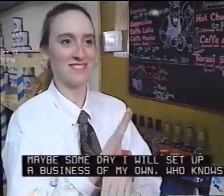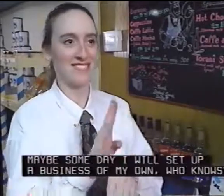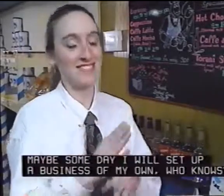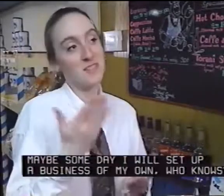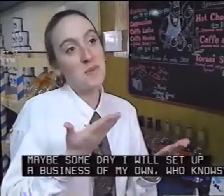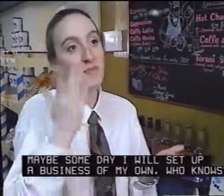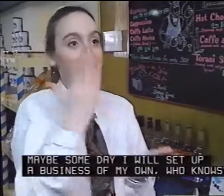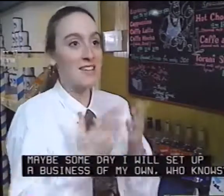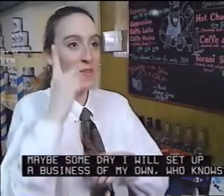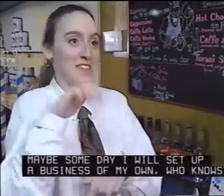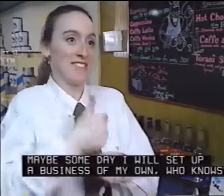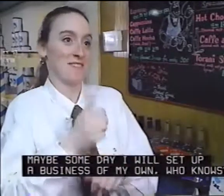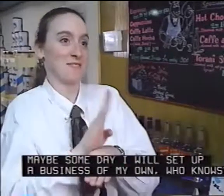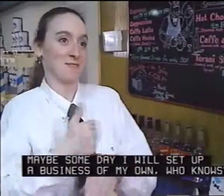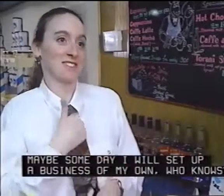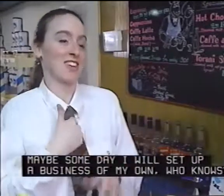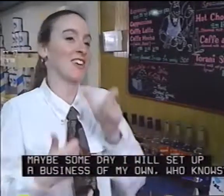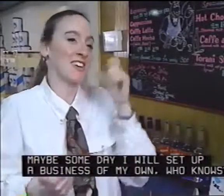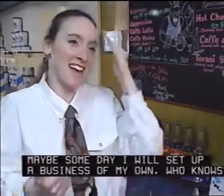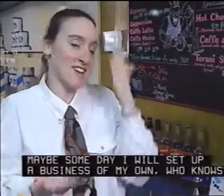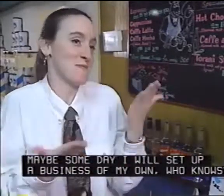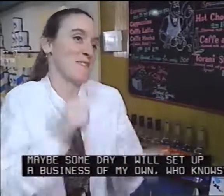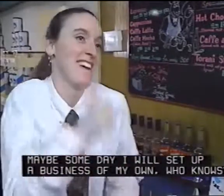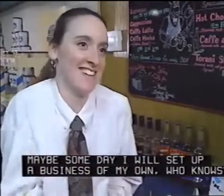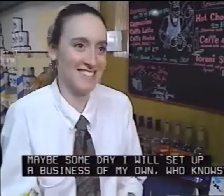Maybe someday I will set up a business of my own. Who knows?